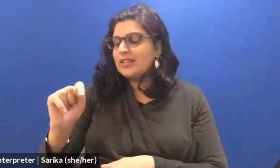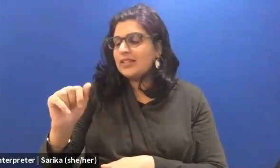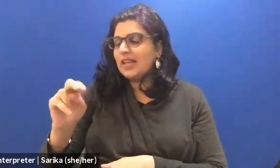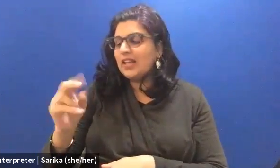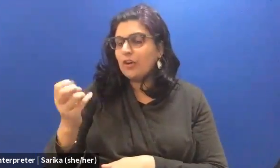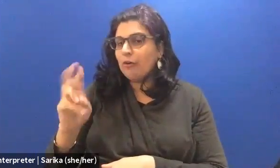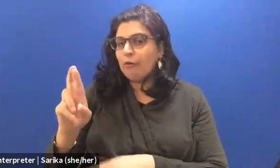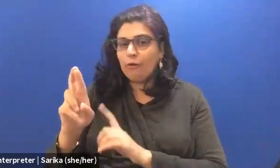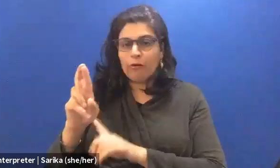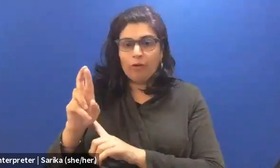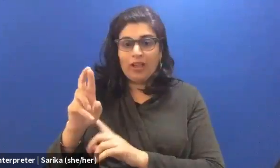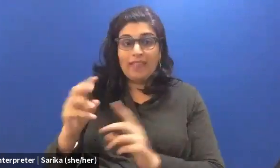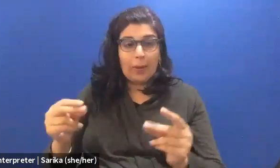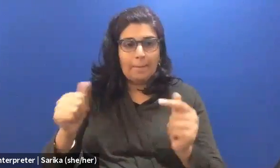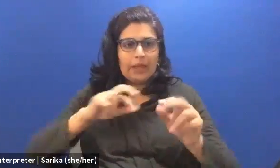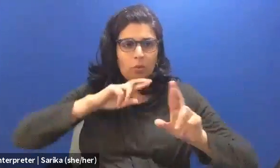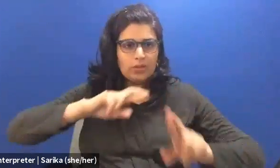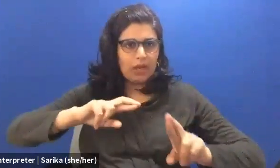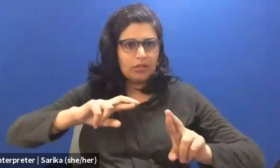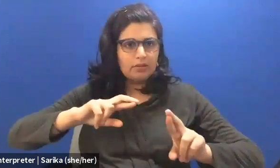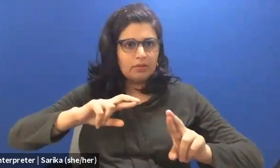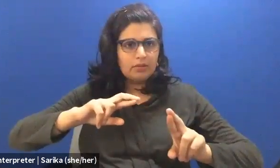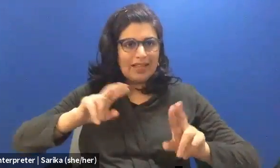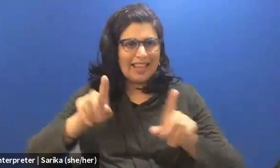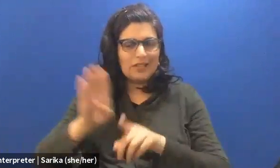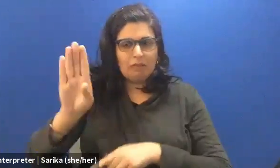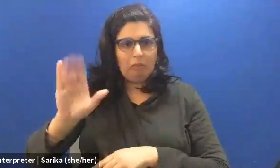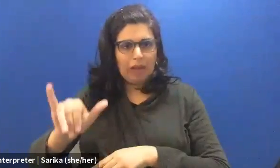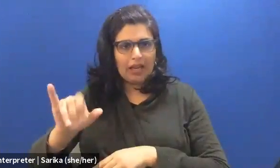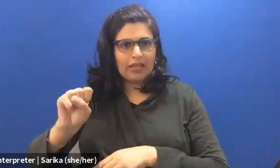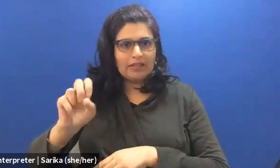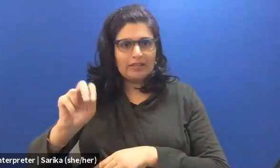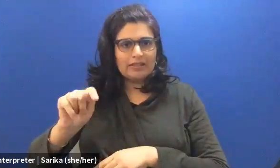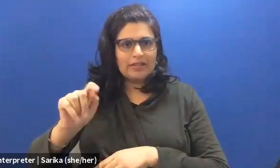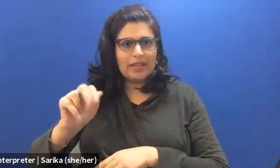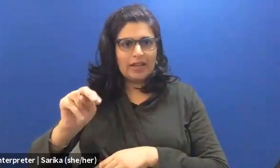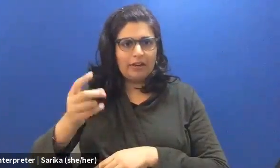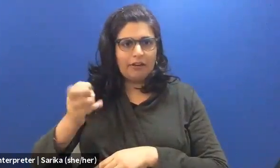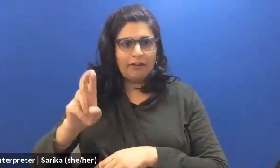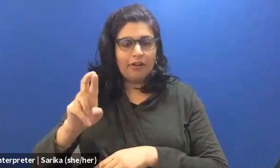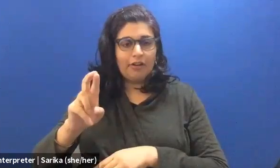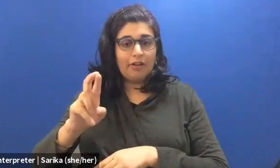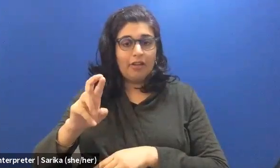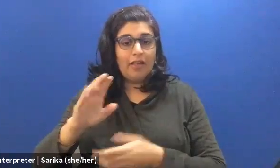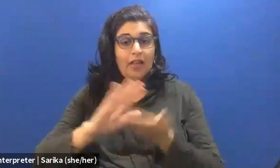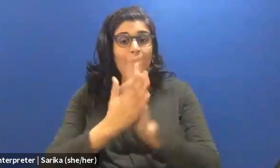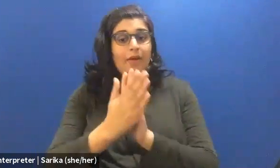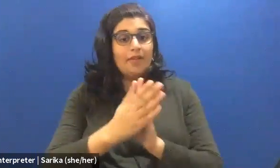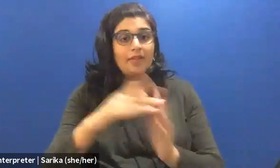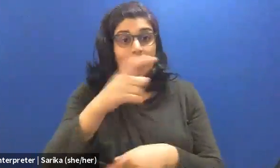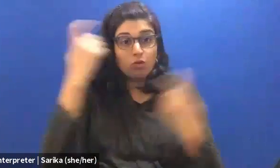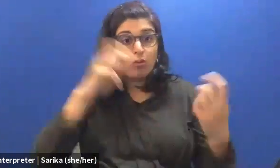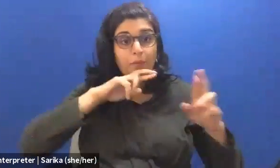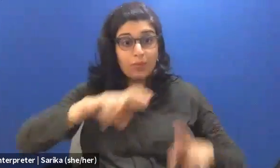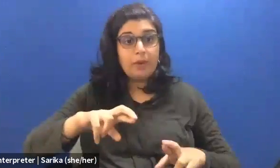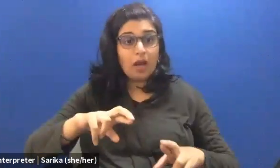bystander response, right? Which really ultimately becomes a trauma